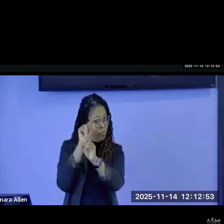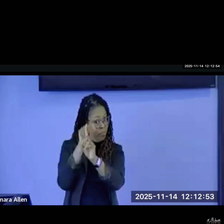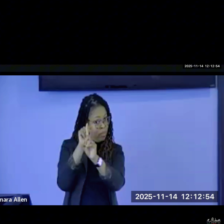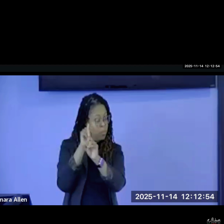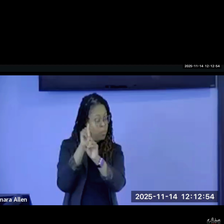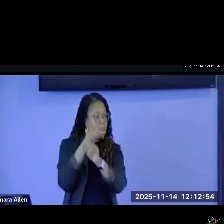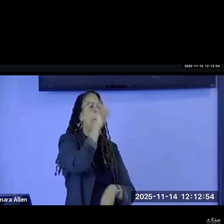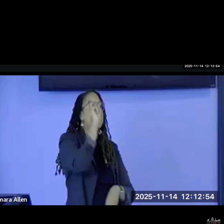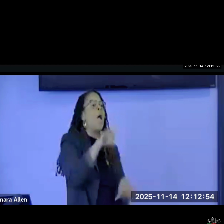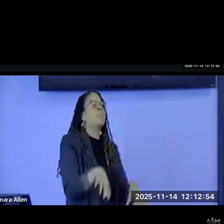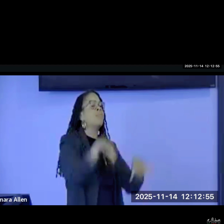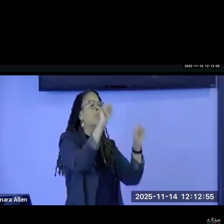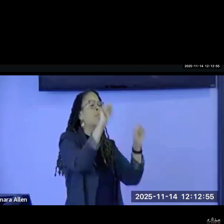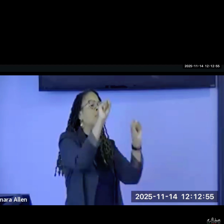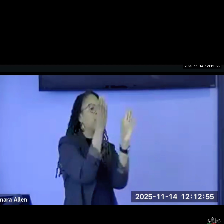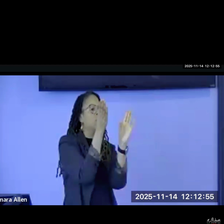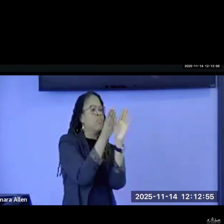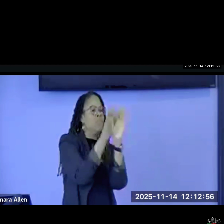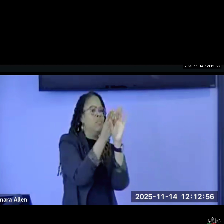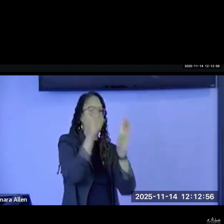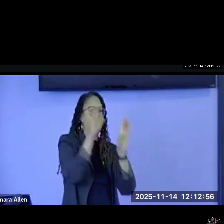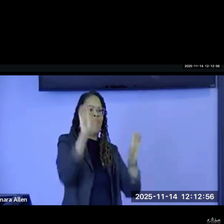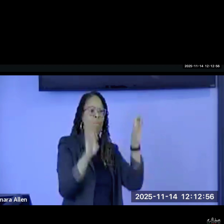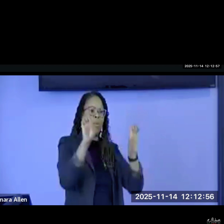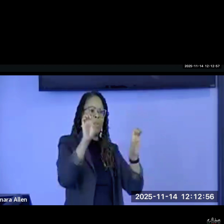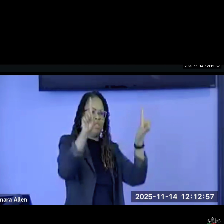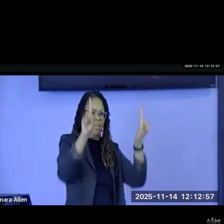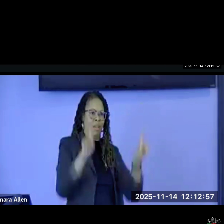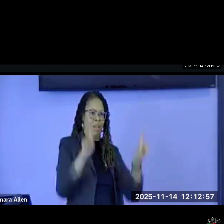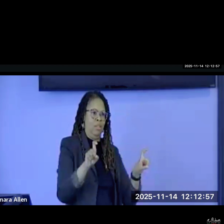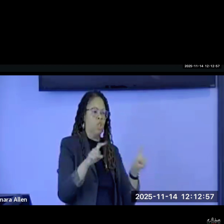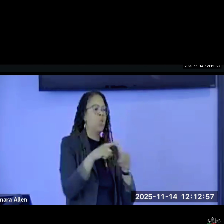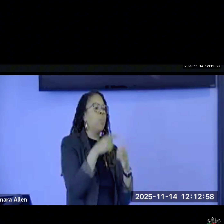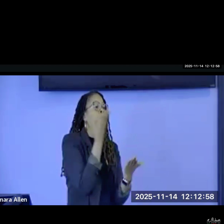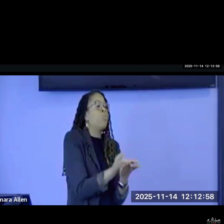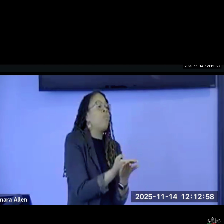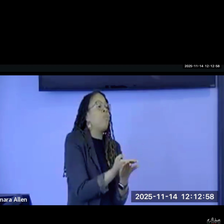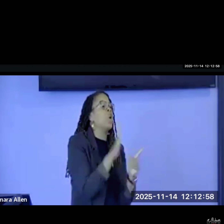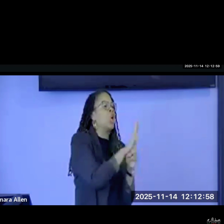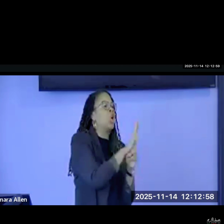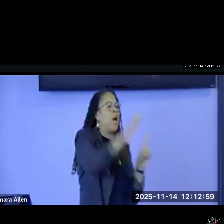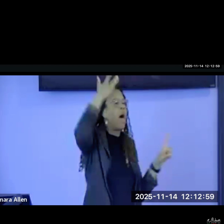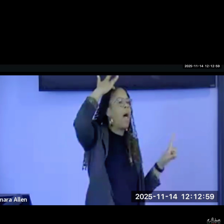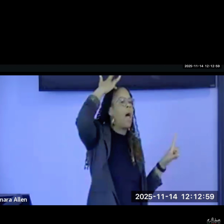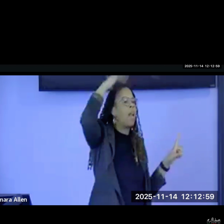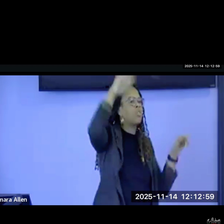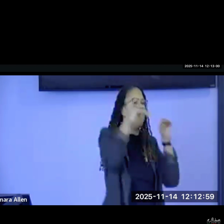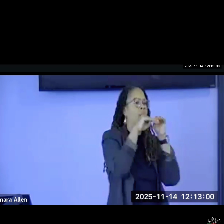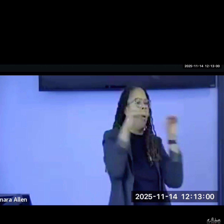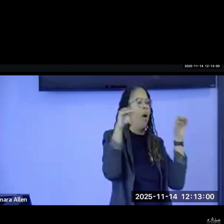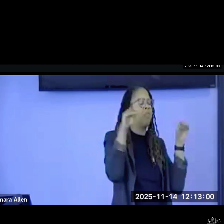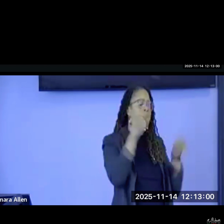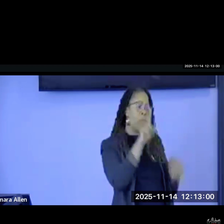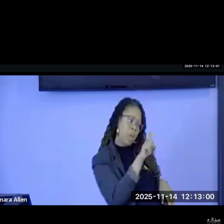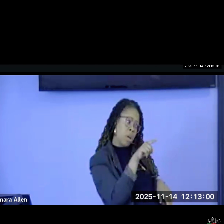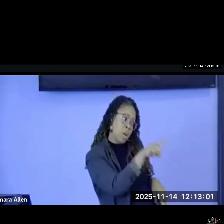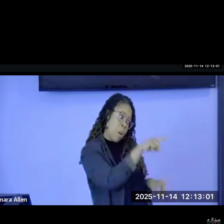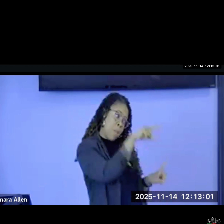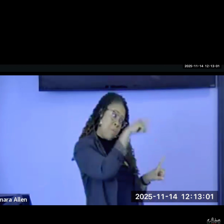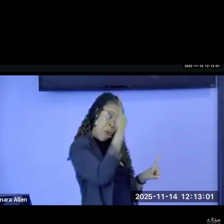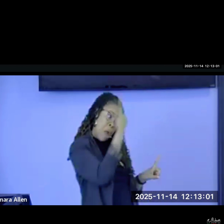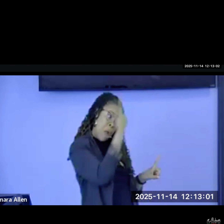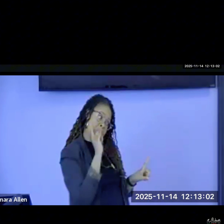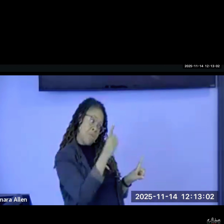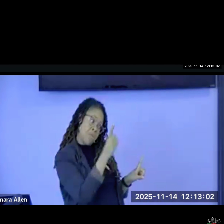was before schools were desegregated. Before she got to this deaf residential school,